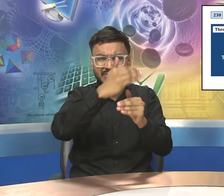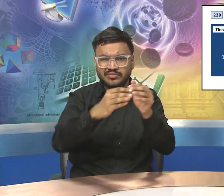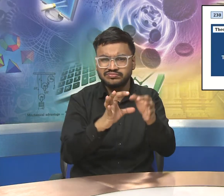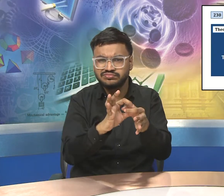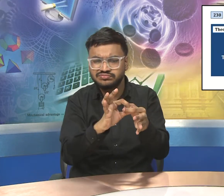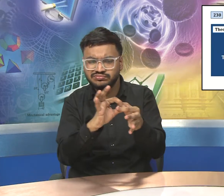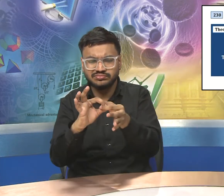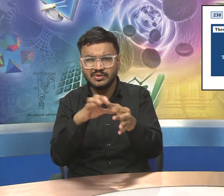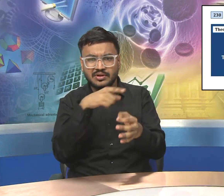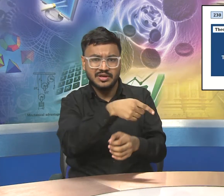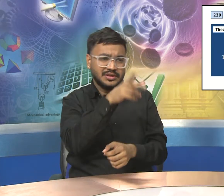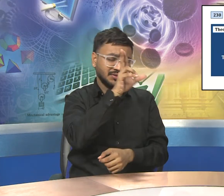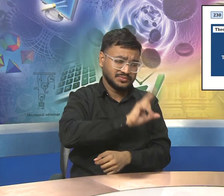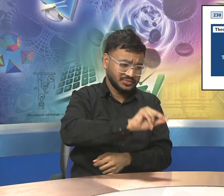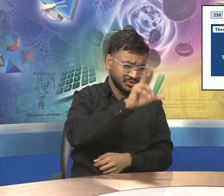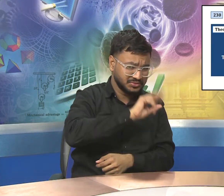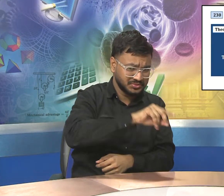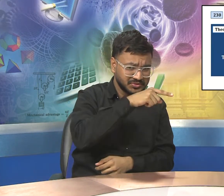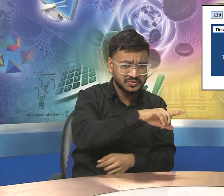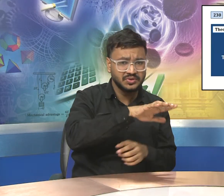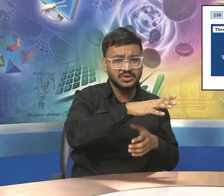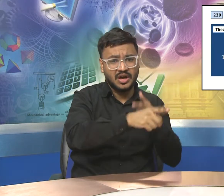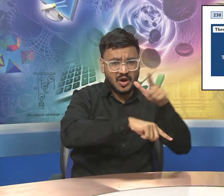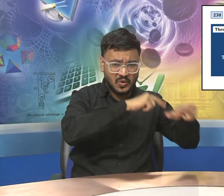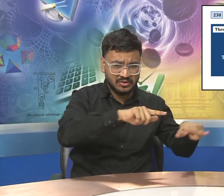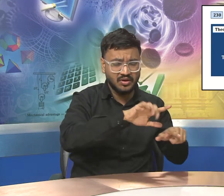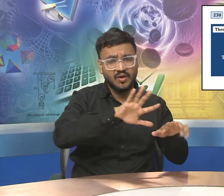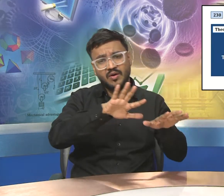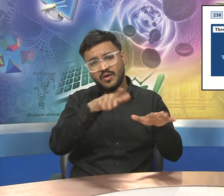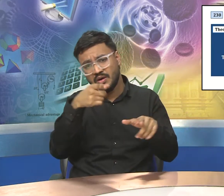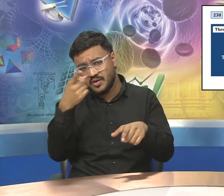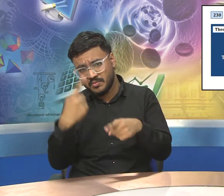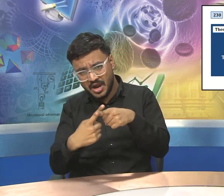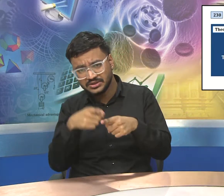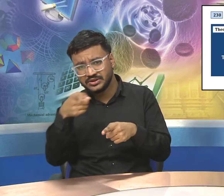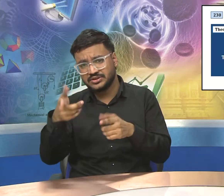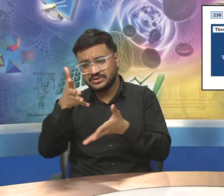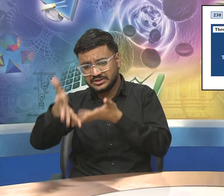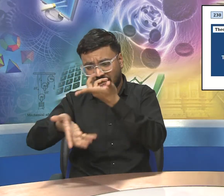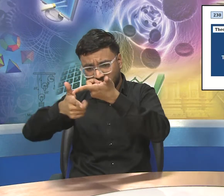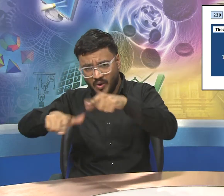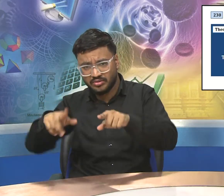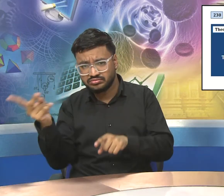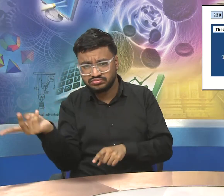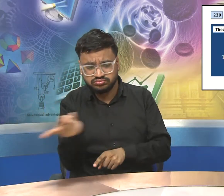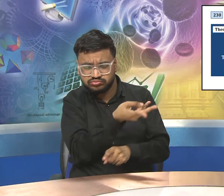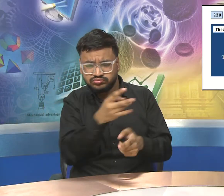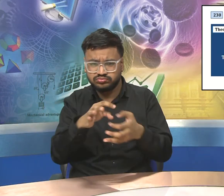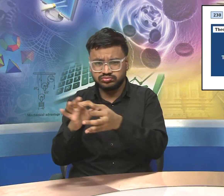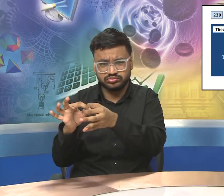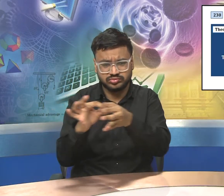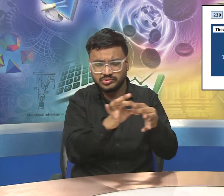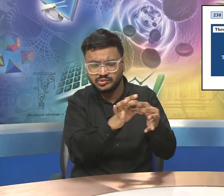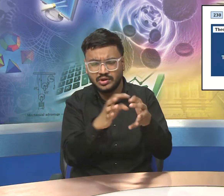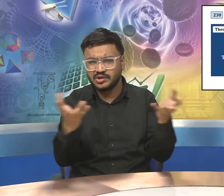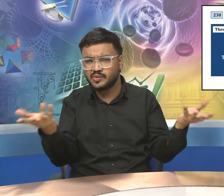origin, development, and relationship with other sign and spoken languages.